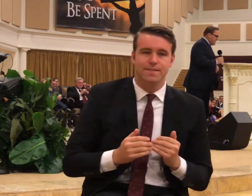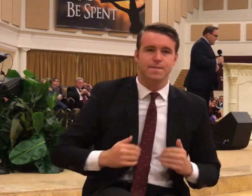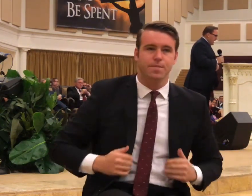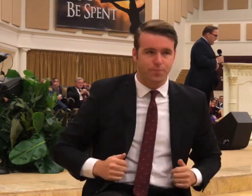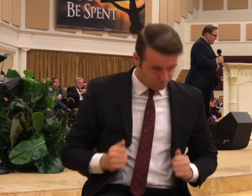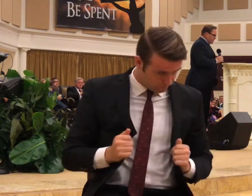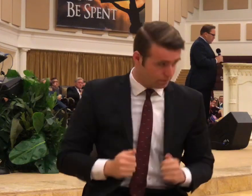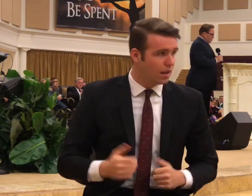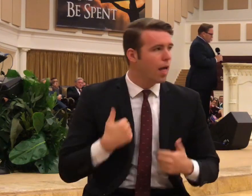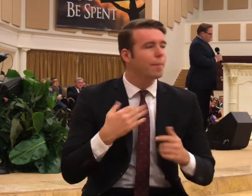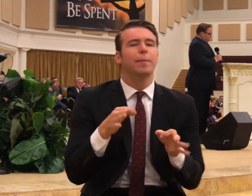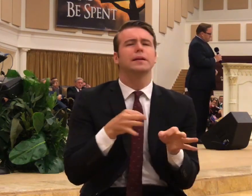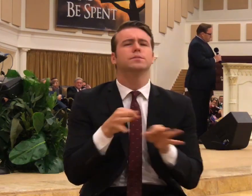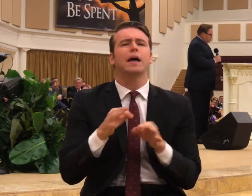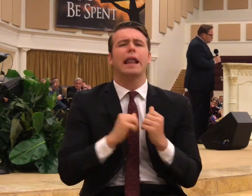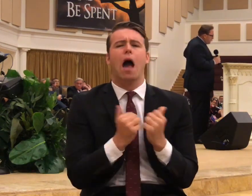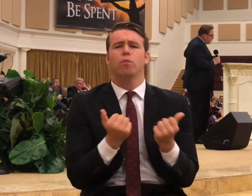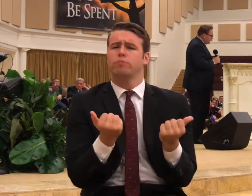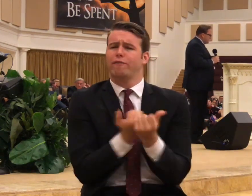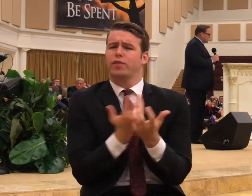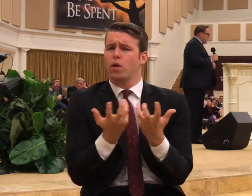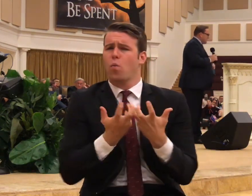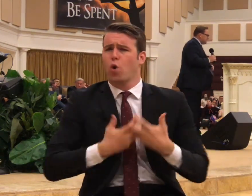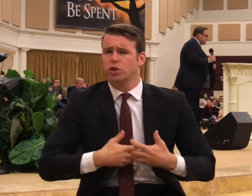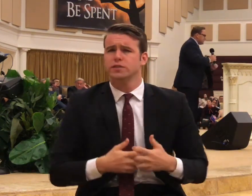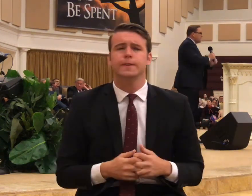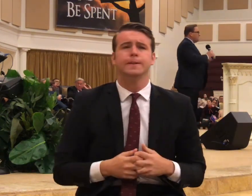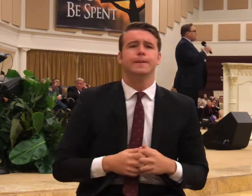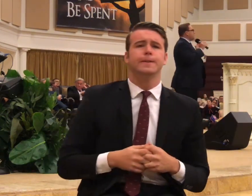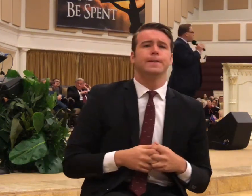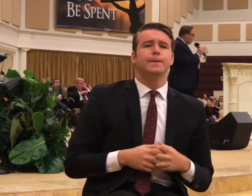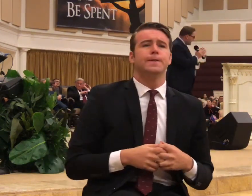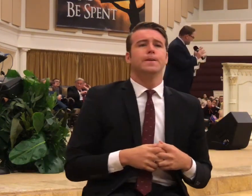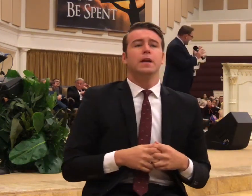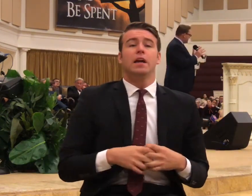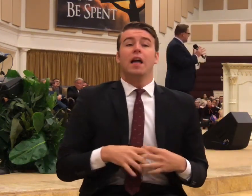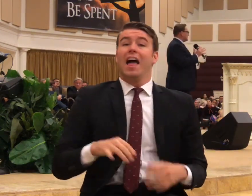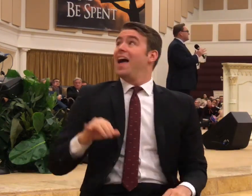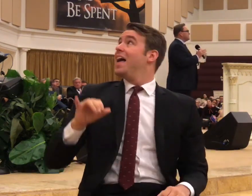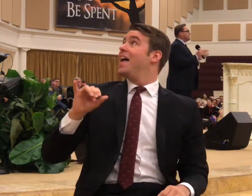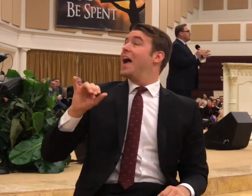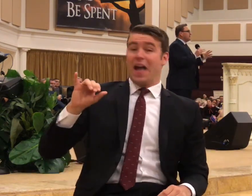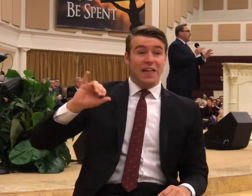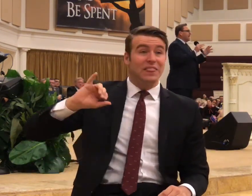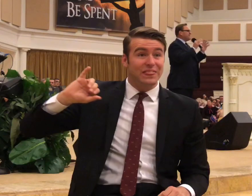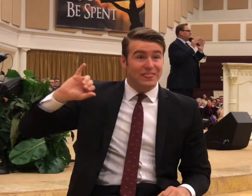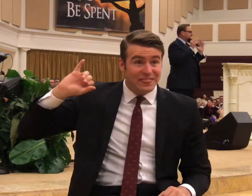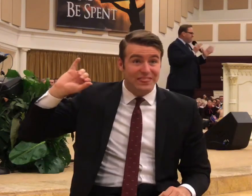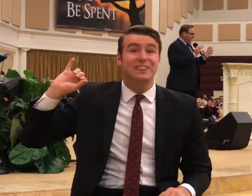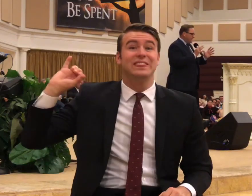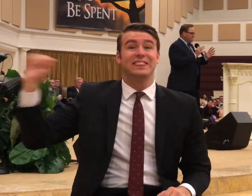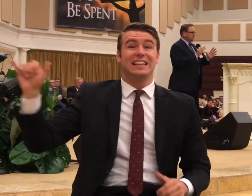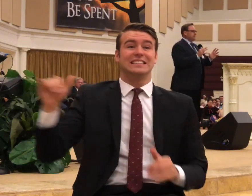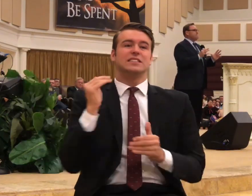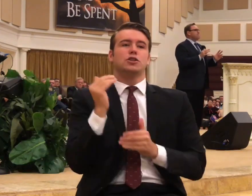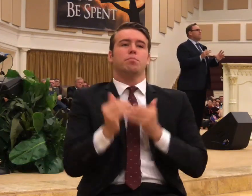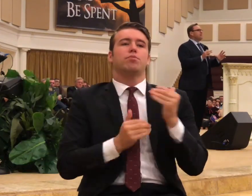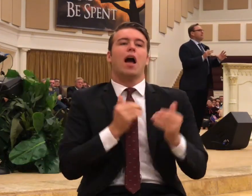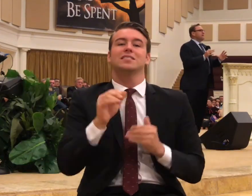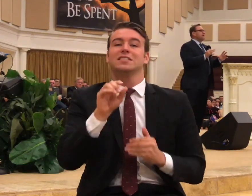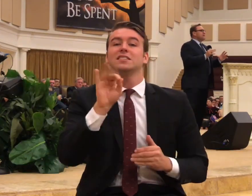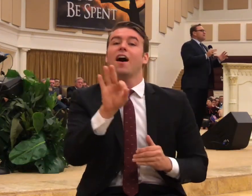explain how this works. This is the process of the development